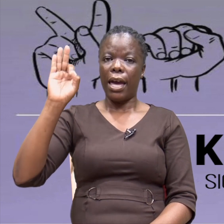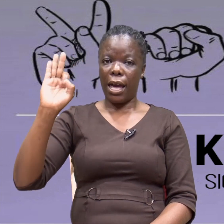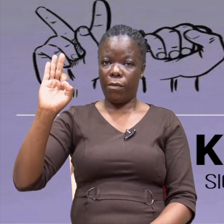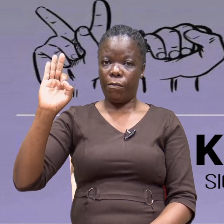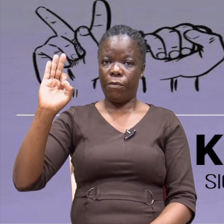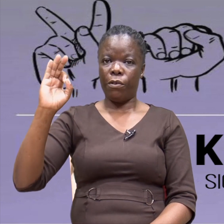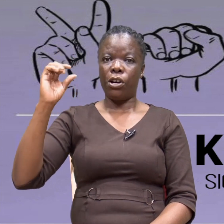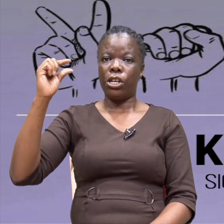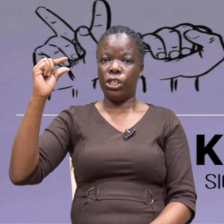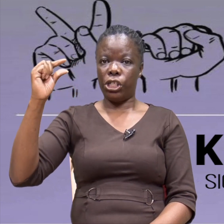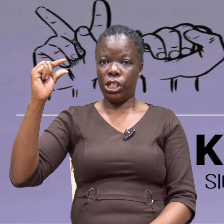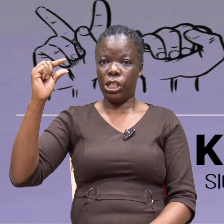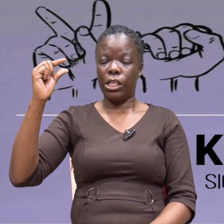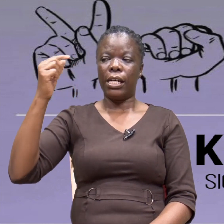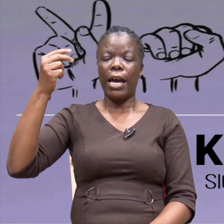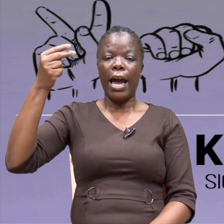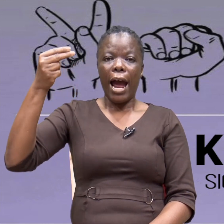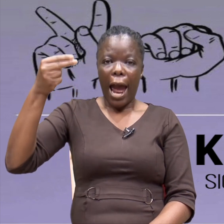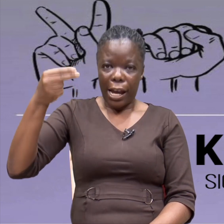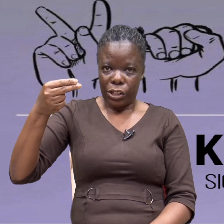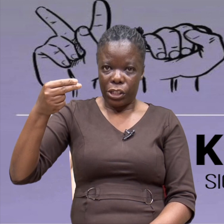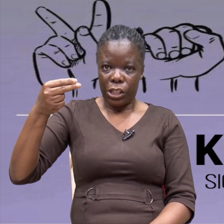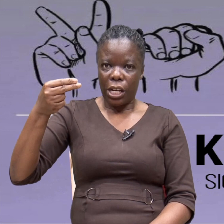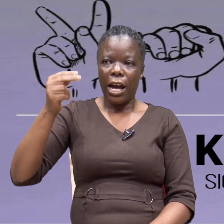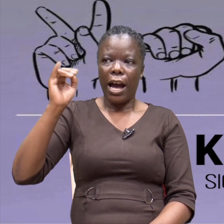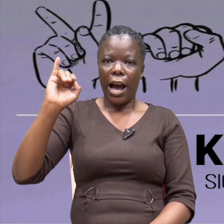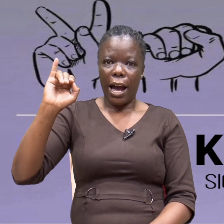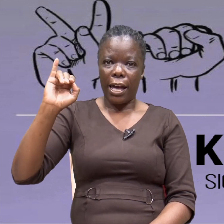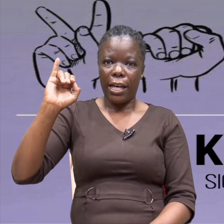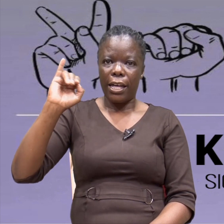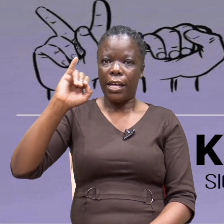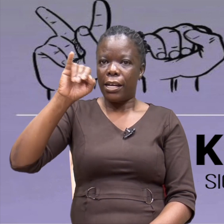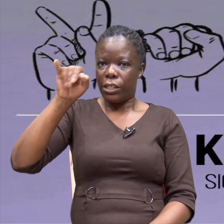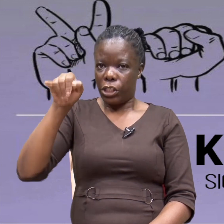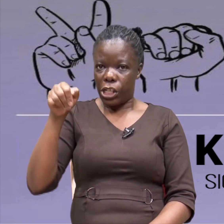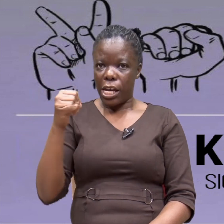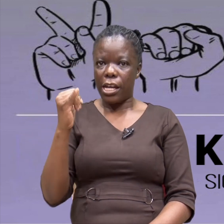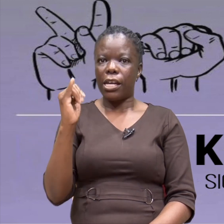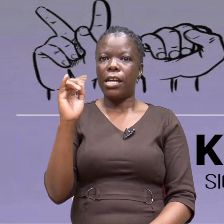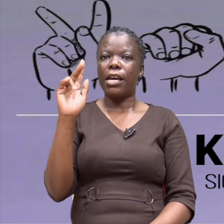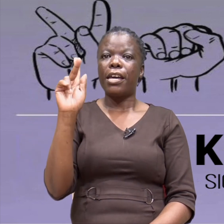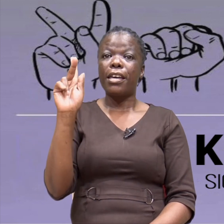F. G. H. I. J.